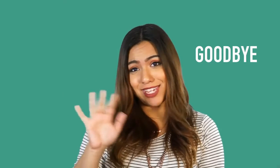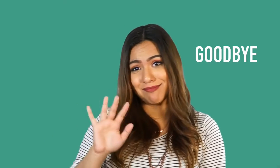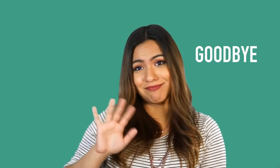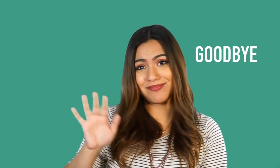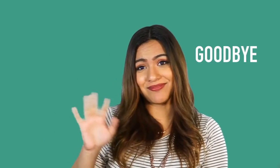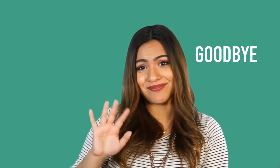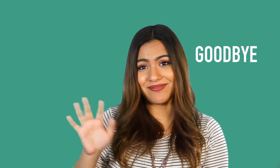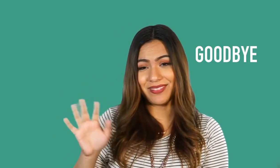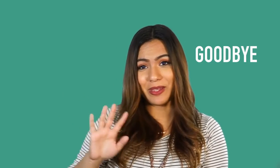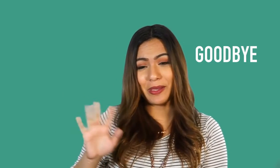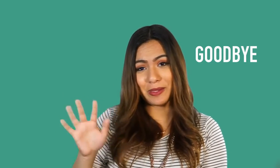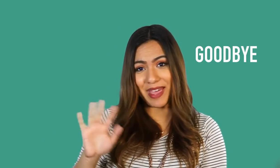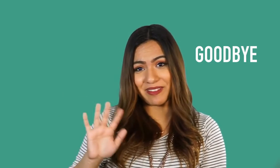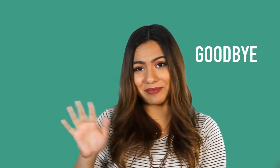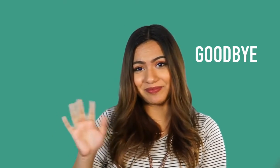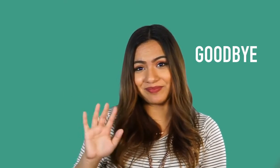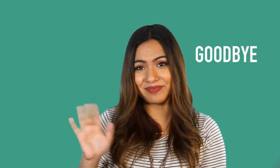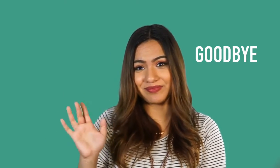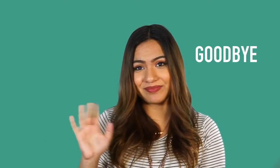waving. Goodbye.